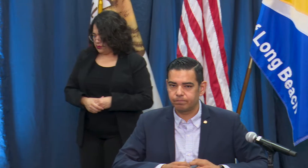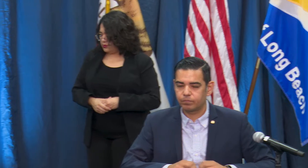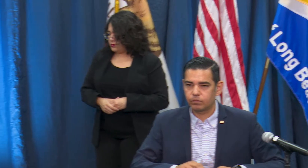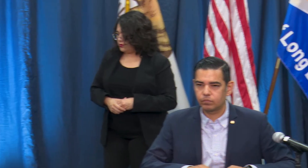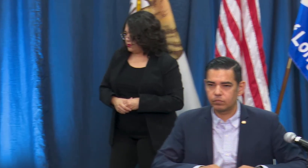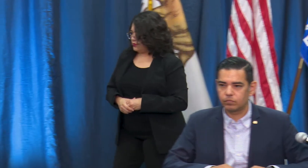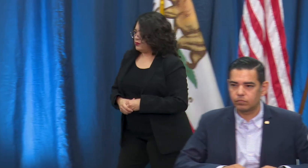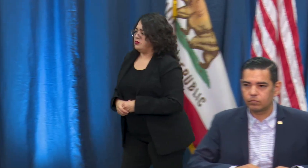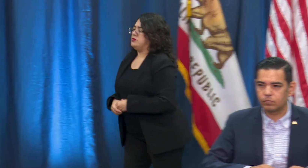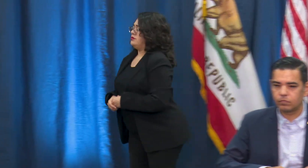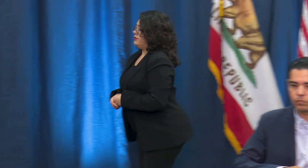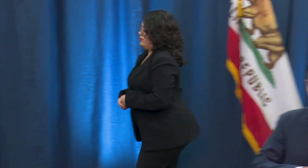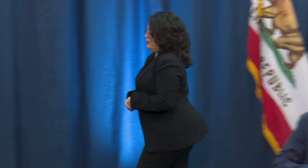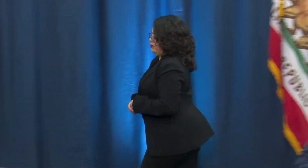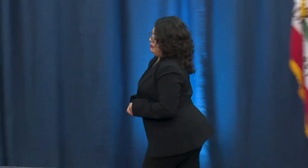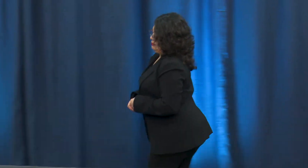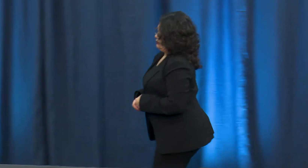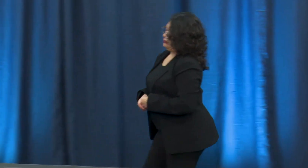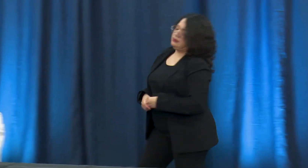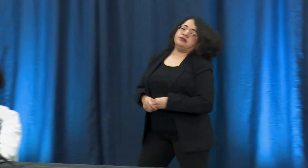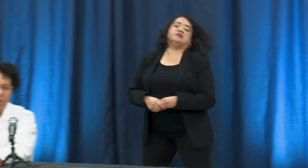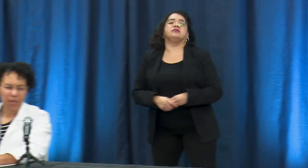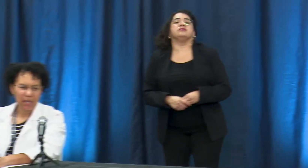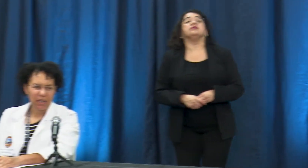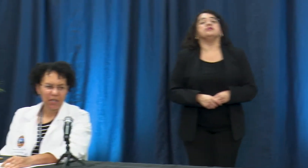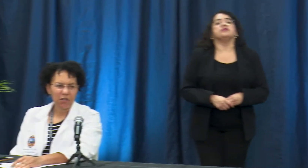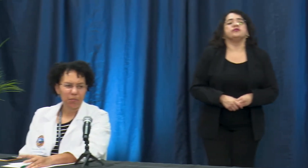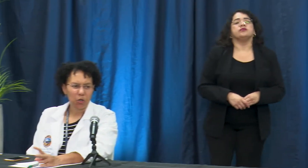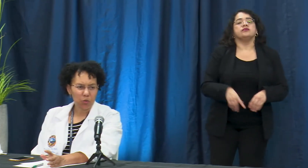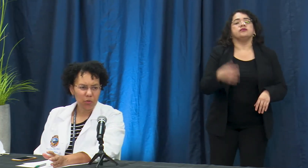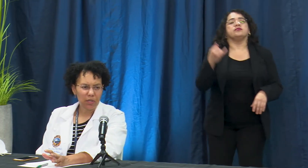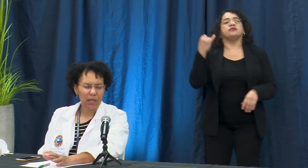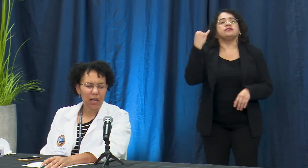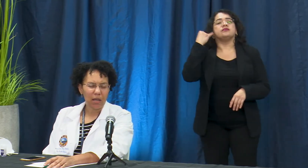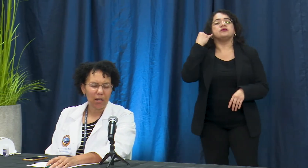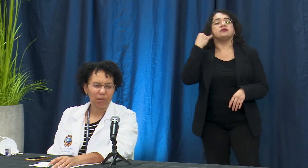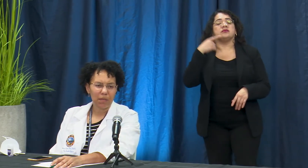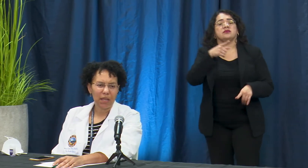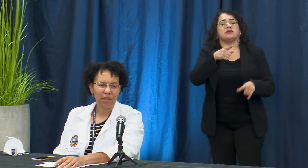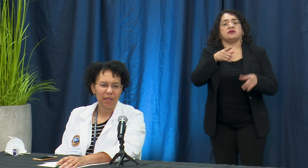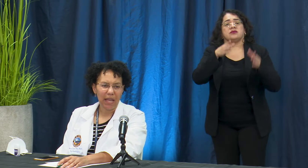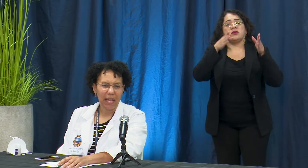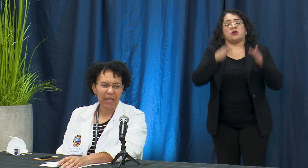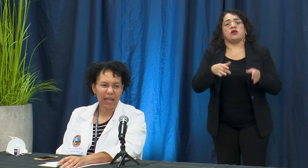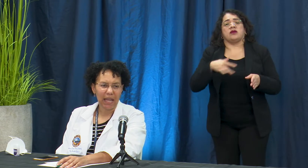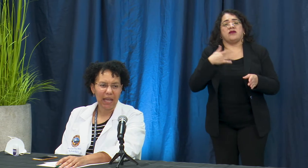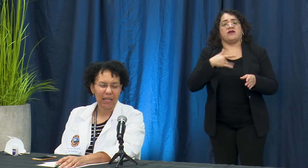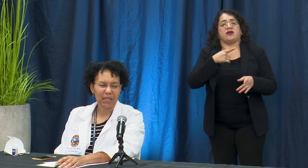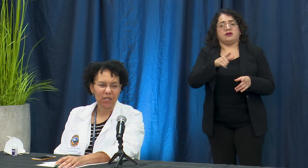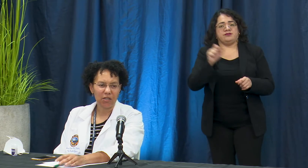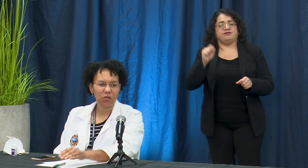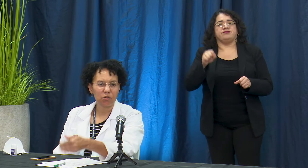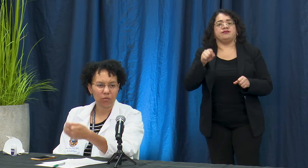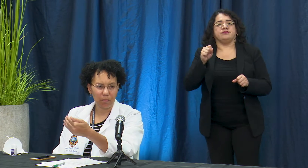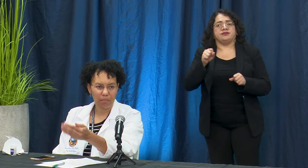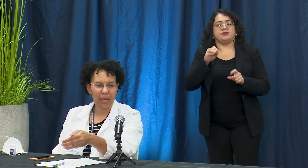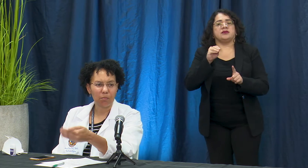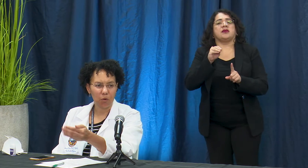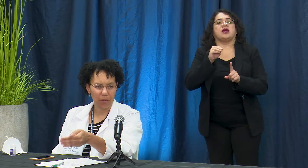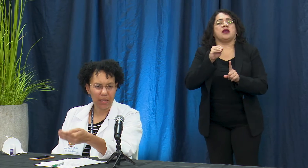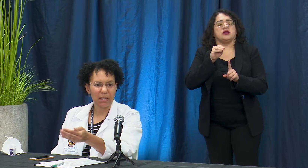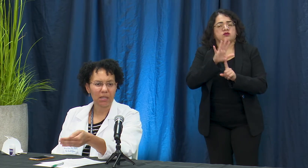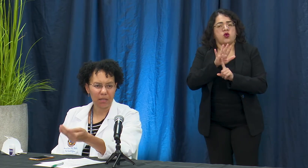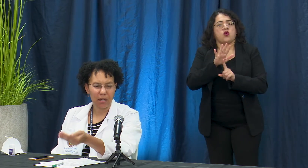risk? So if they feel like they've been exposed, they can still